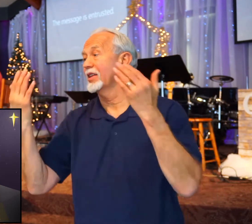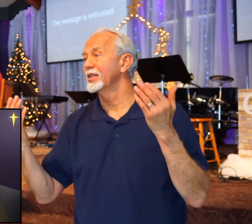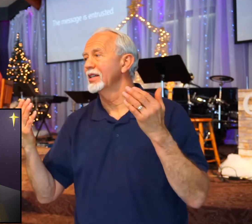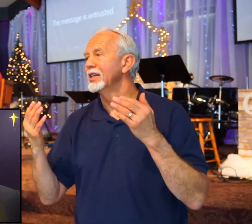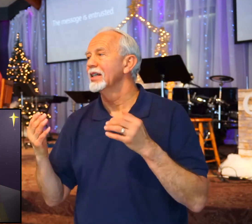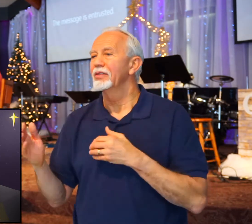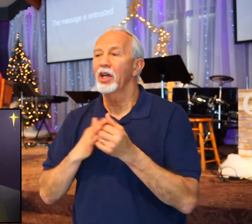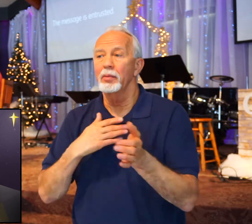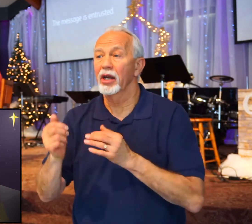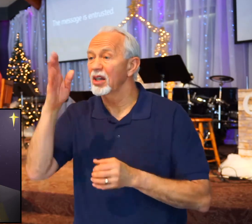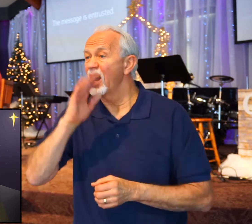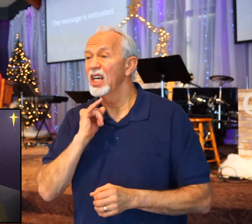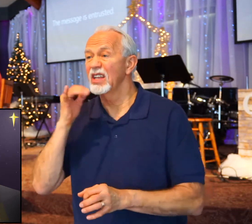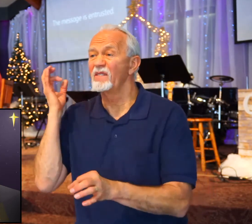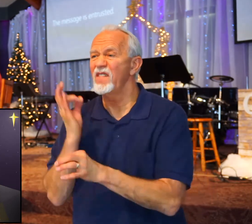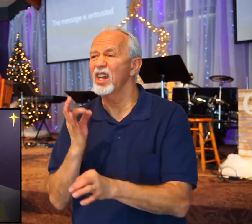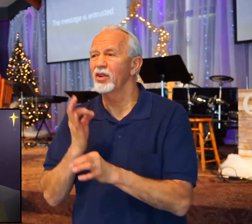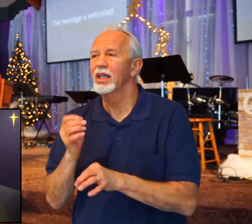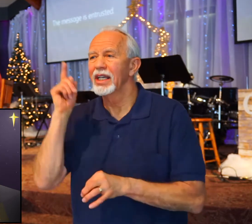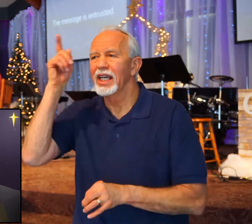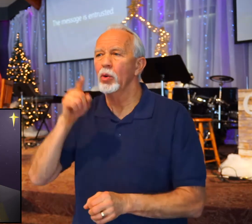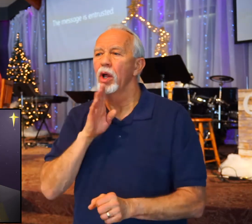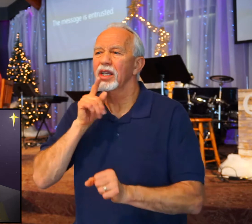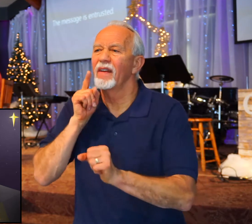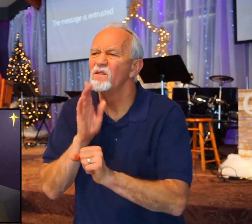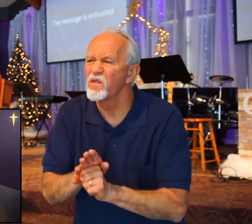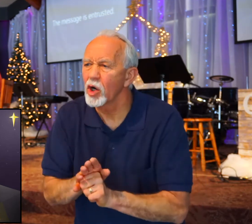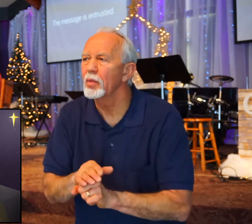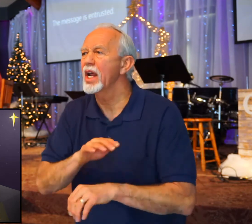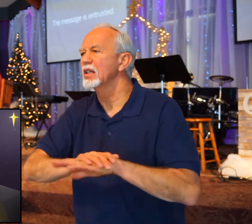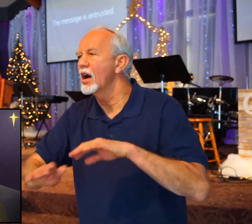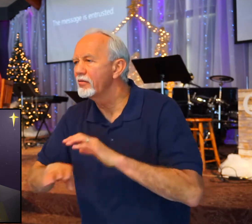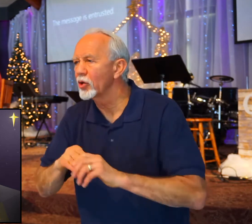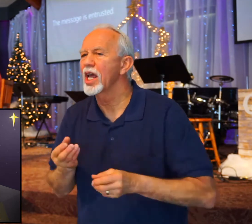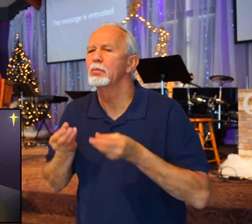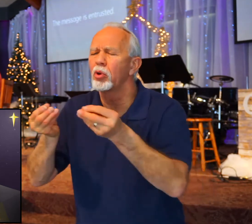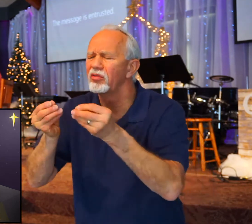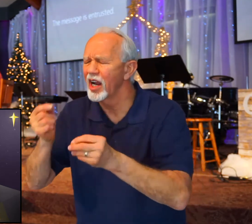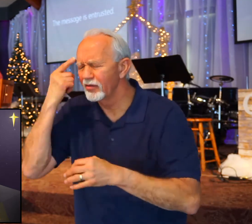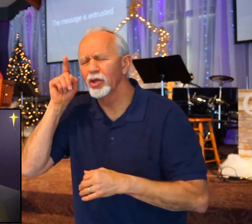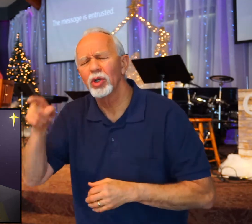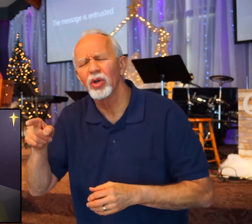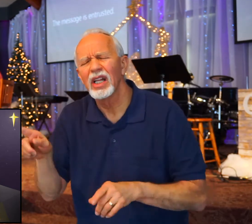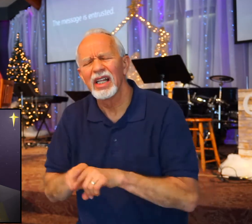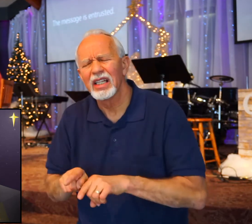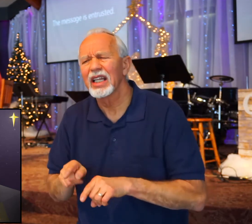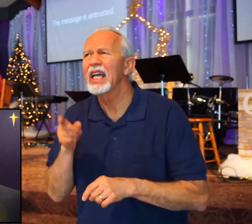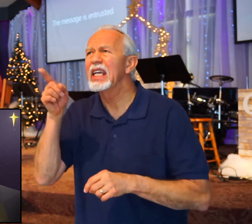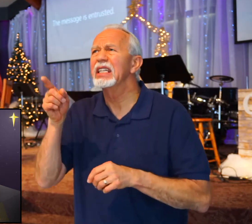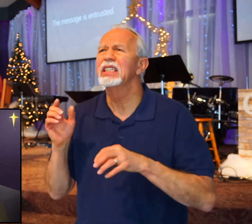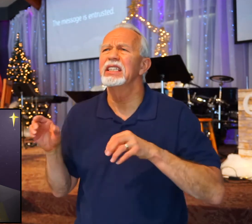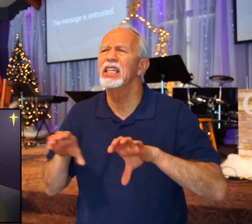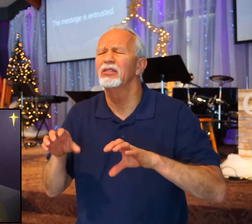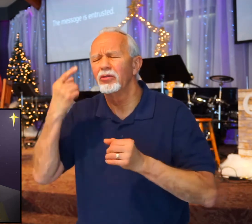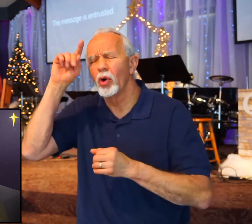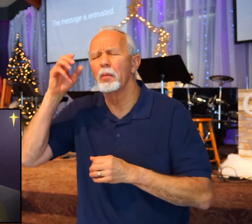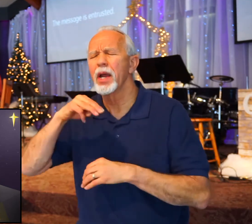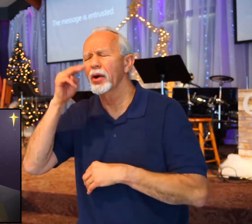is faithful. He will confirm and comfort and provide for you just like he did for